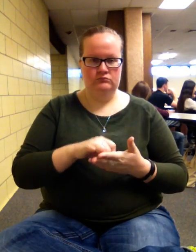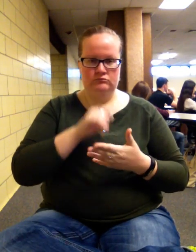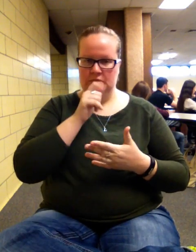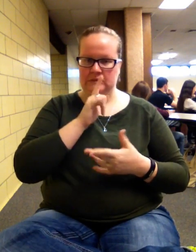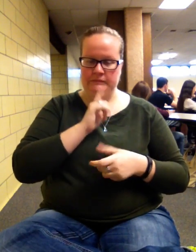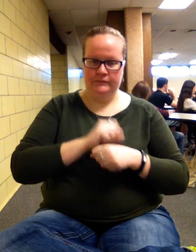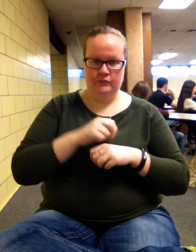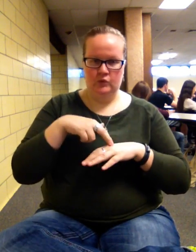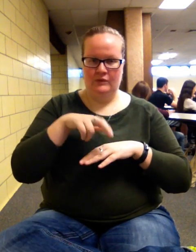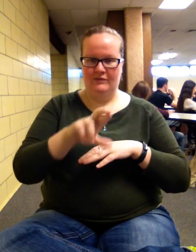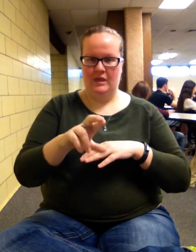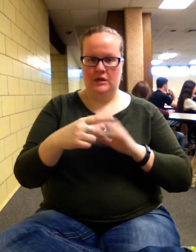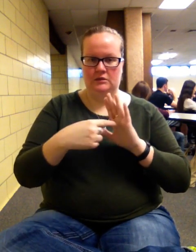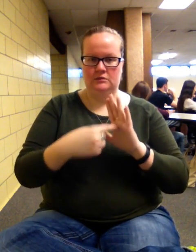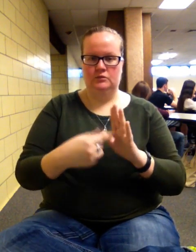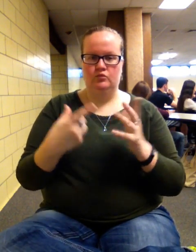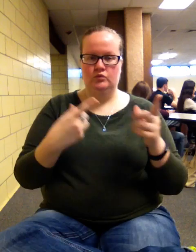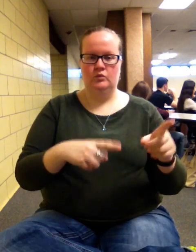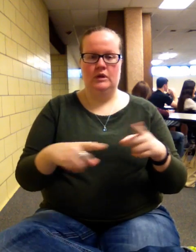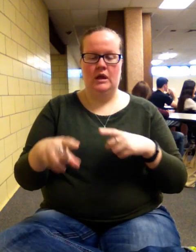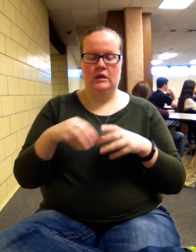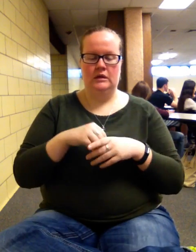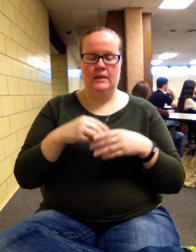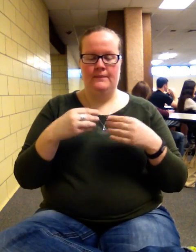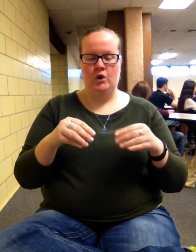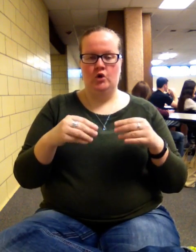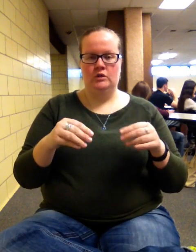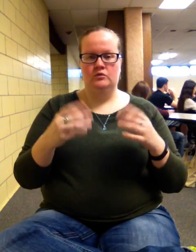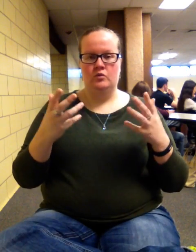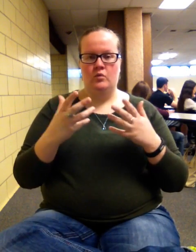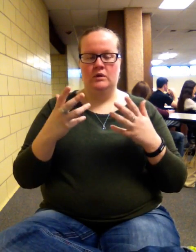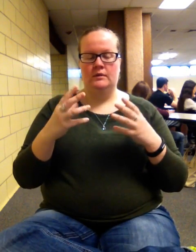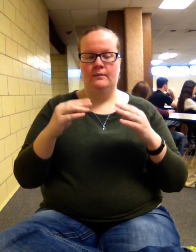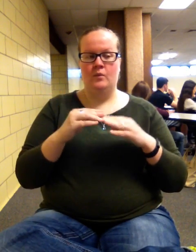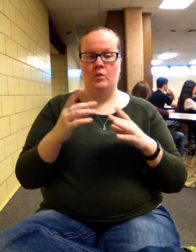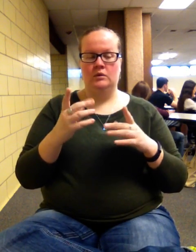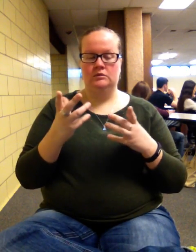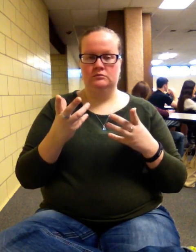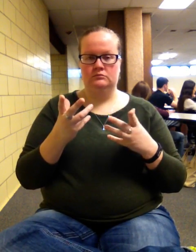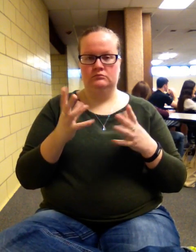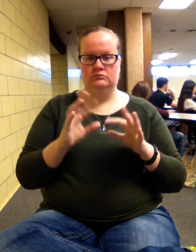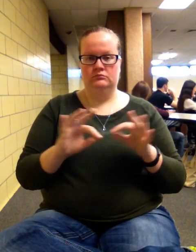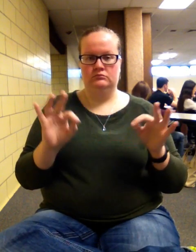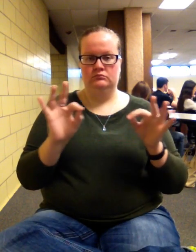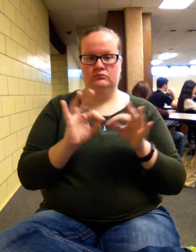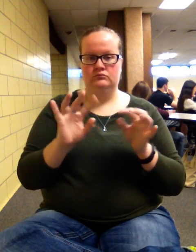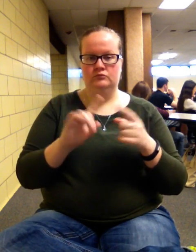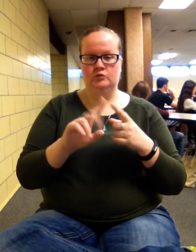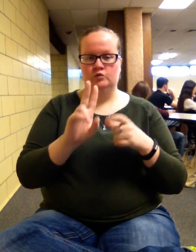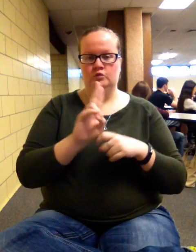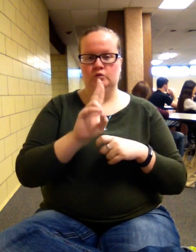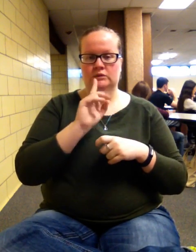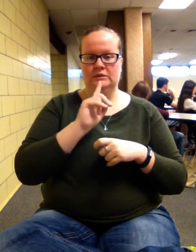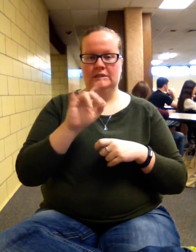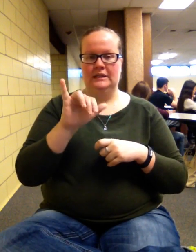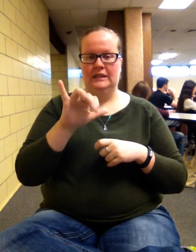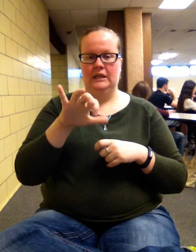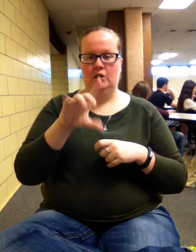going on in the market right now. So what might be more prevalent then to use would be the yield to maturity if they had